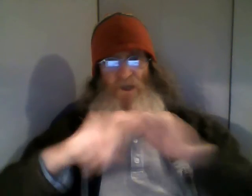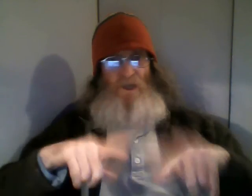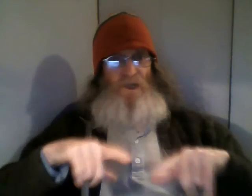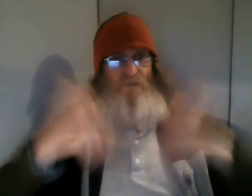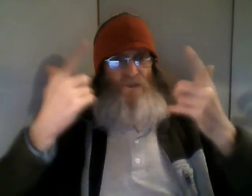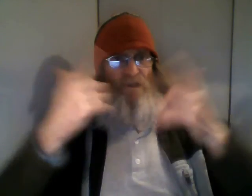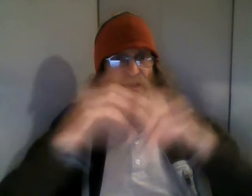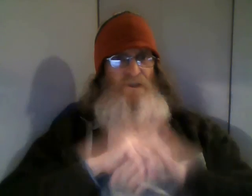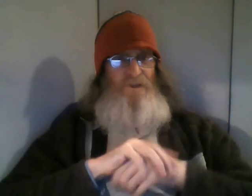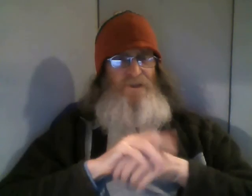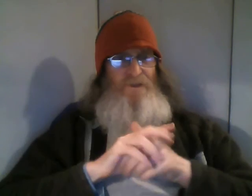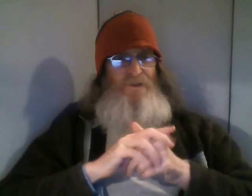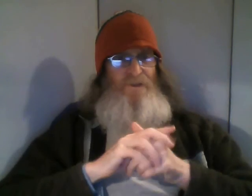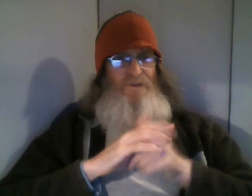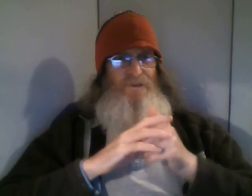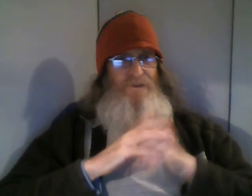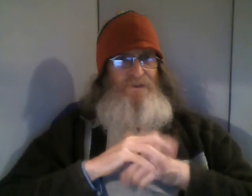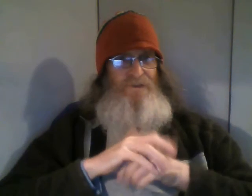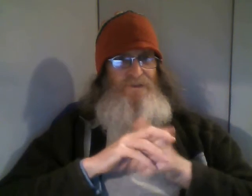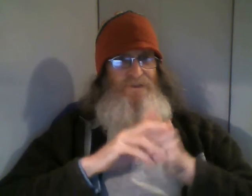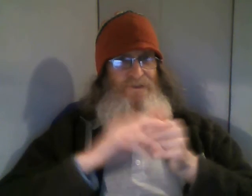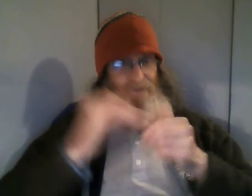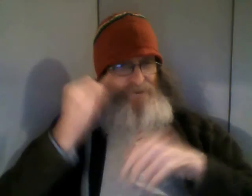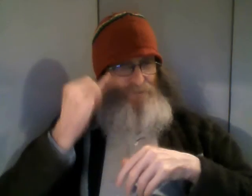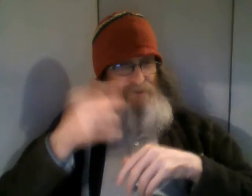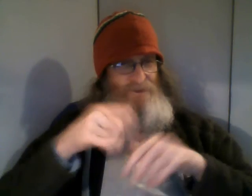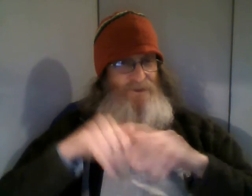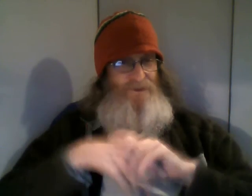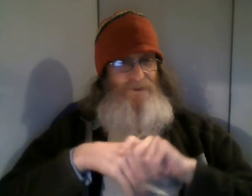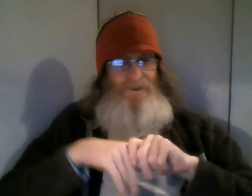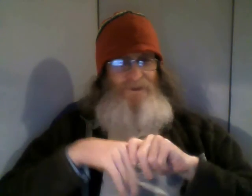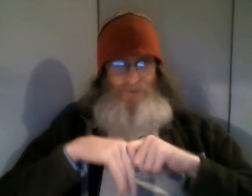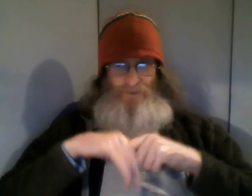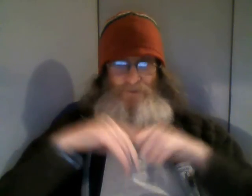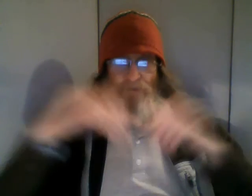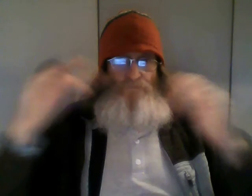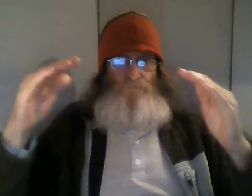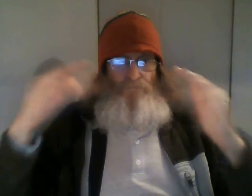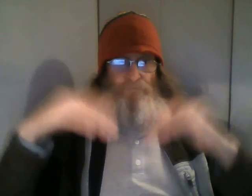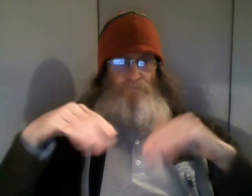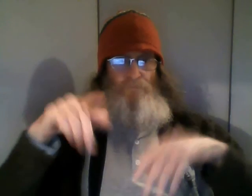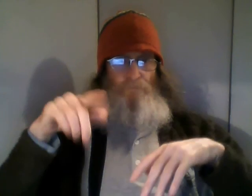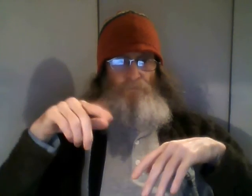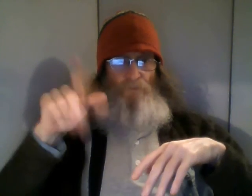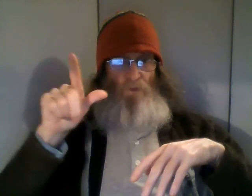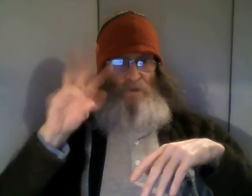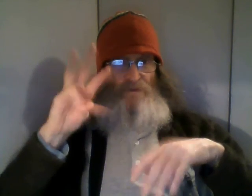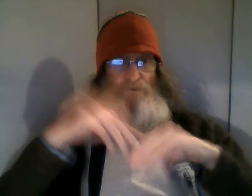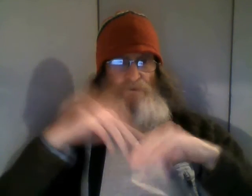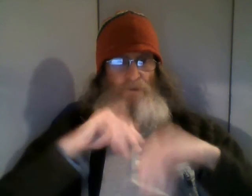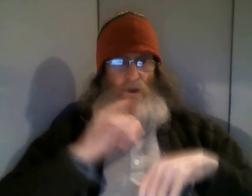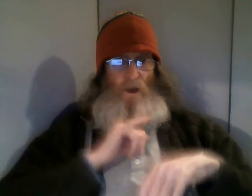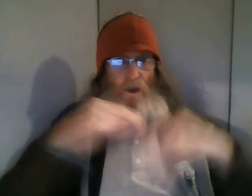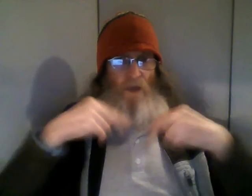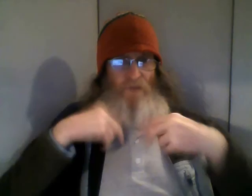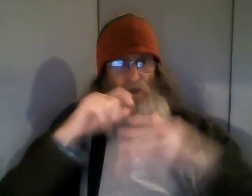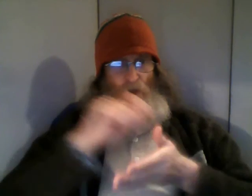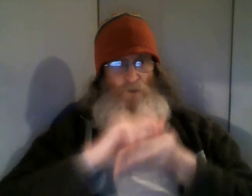parents for the rest of my own body. Threatens to change it all. Do you know what's going to happen to our kids? Yes. And the one thing tearing the